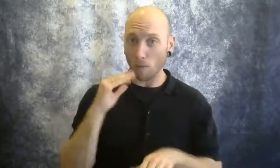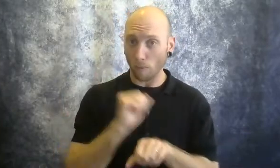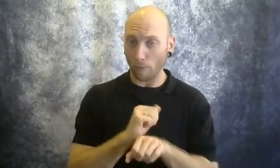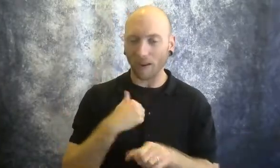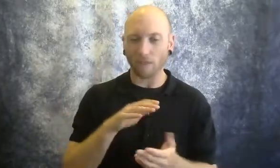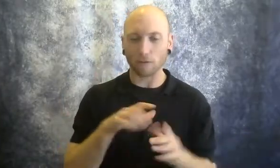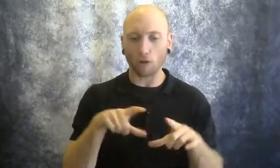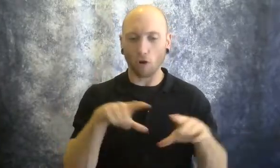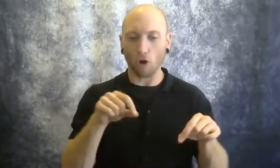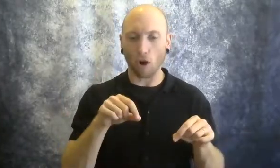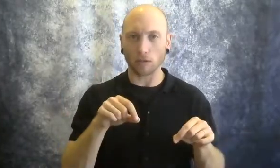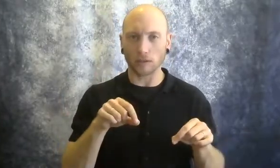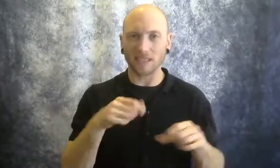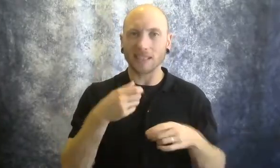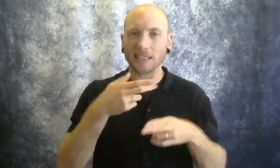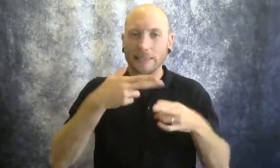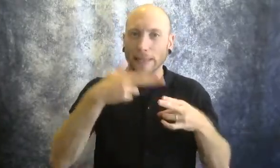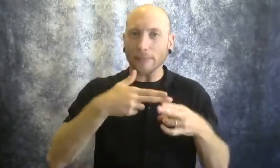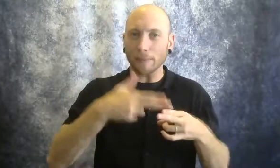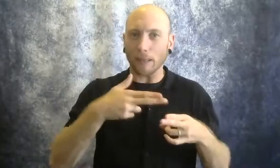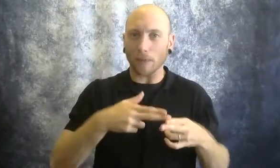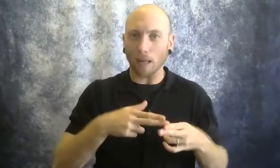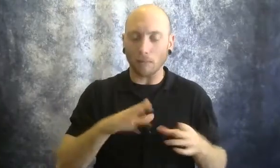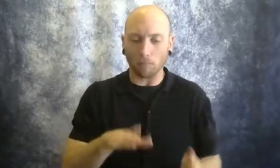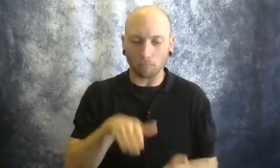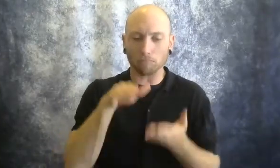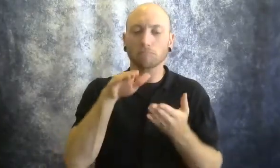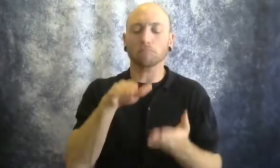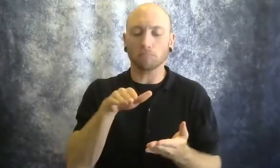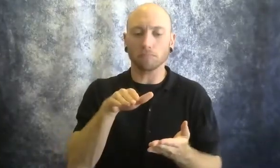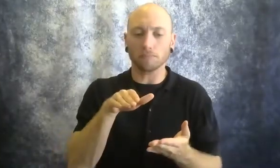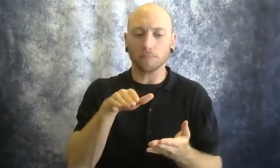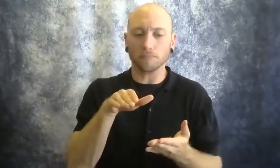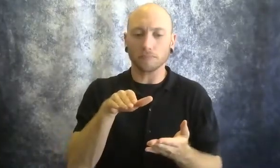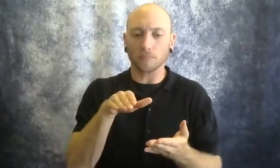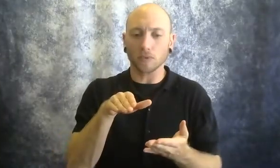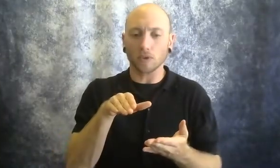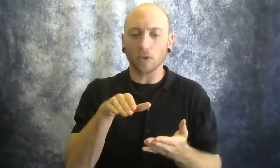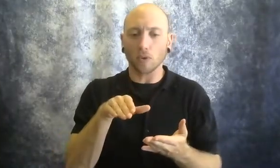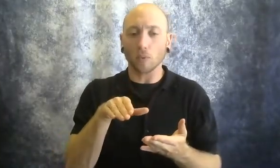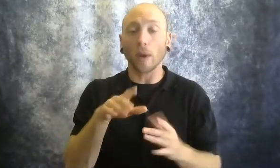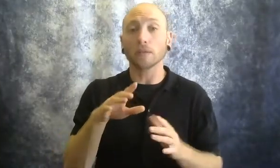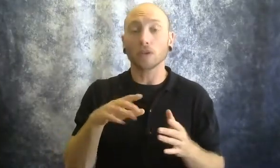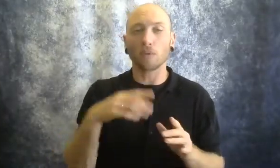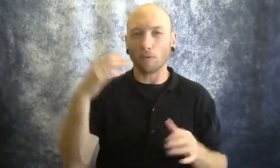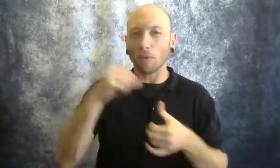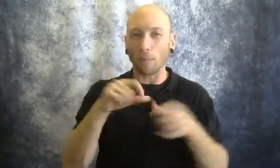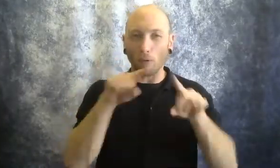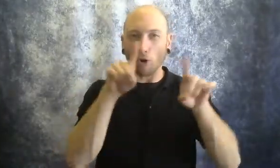every morning I was to take out my stack of cards and see which ones I was willing to make and not. I had taken that minus sign and